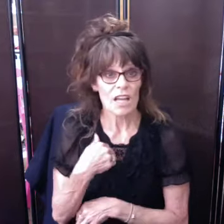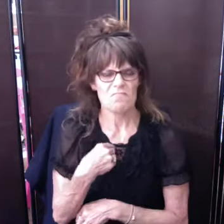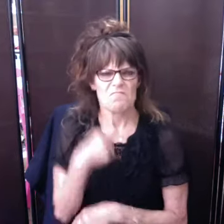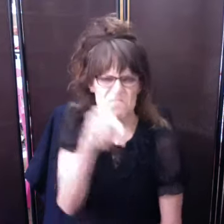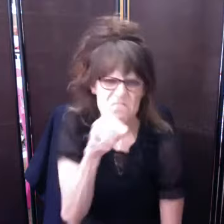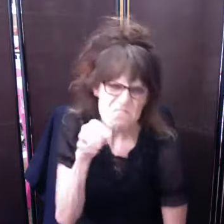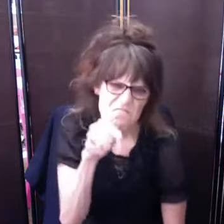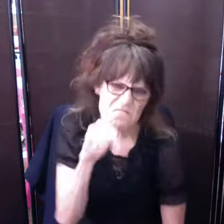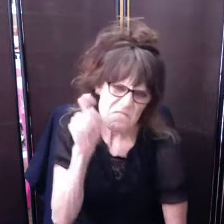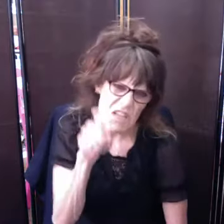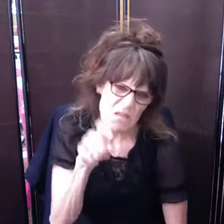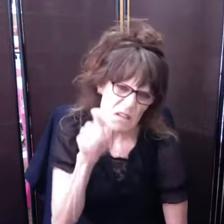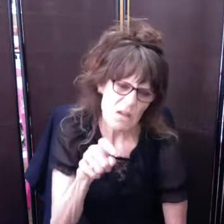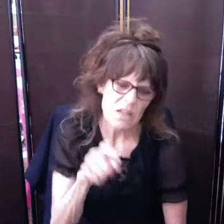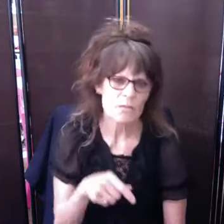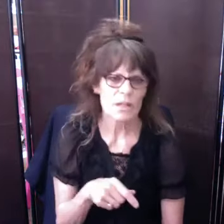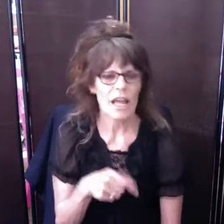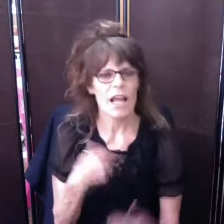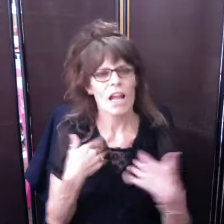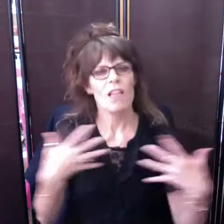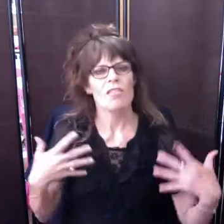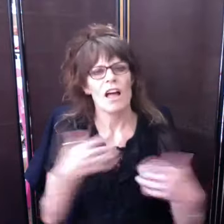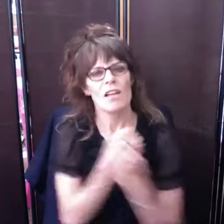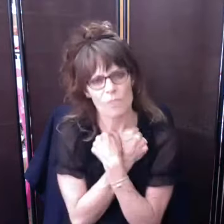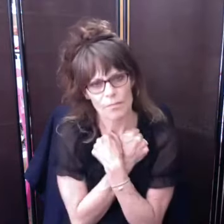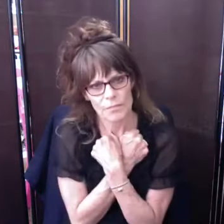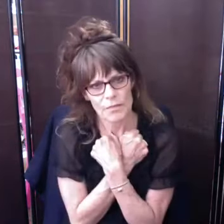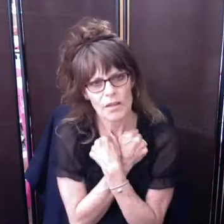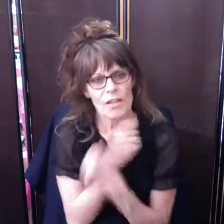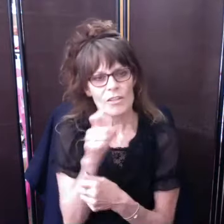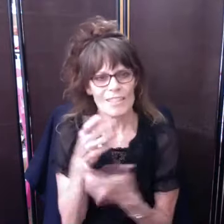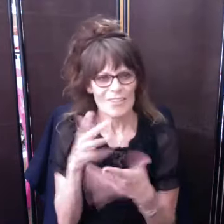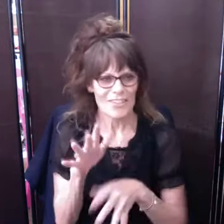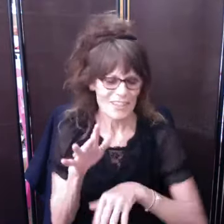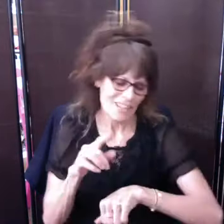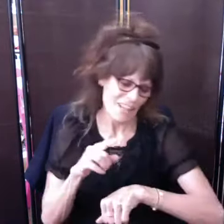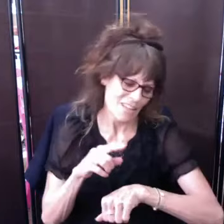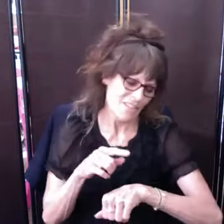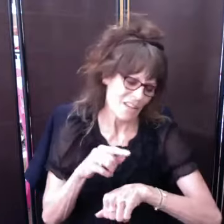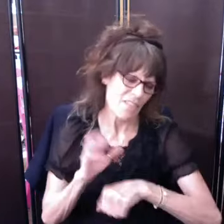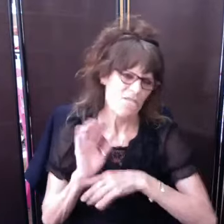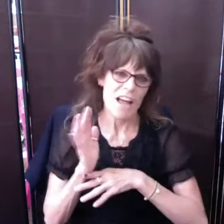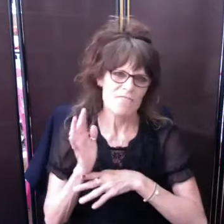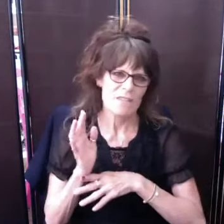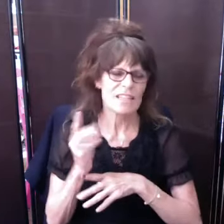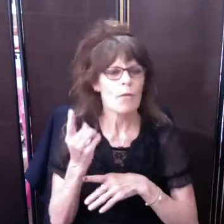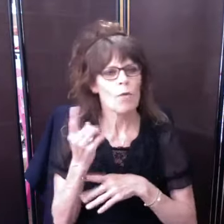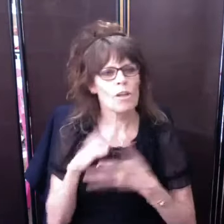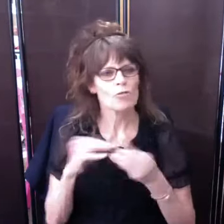had a lot of arms around my shoulder. So I need to wrap up. It's 5 till, and I wanted to tell you one thing real quick about how lives